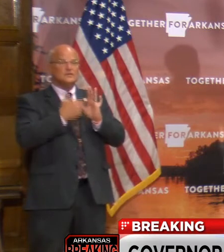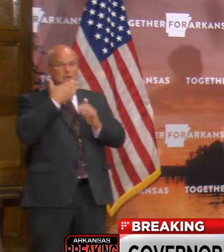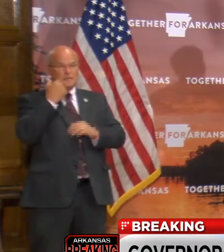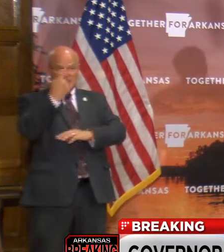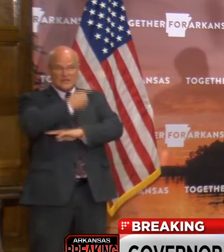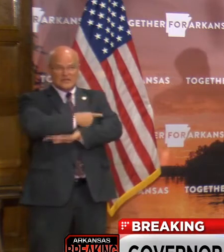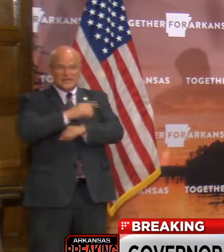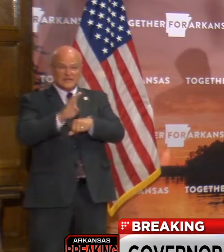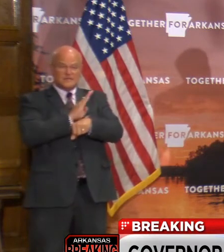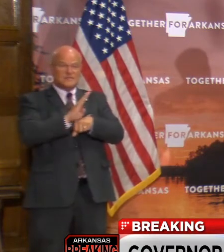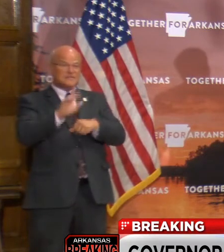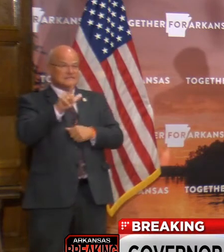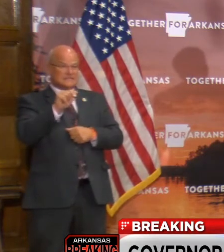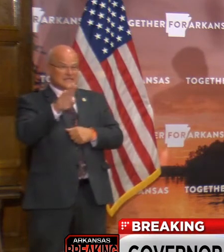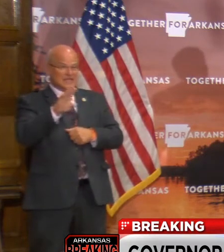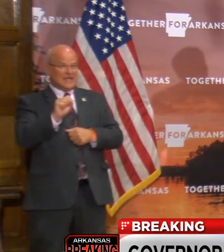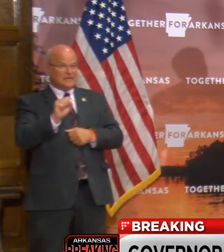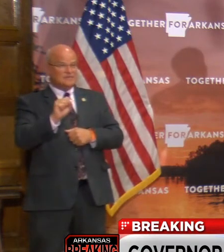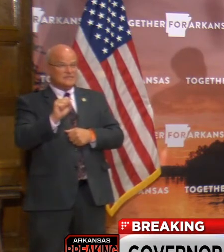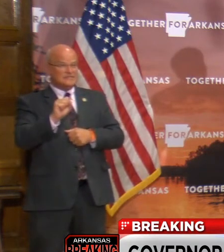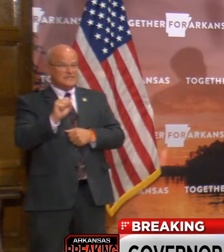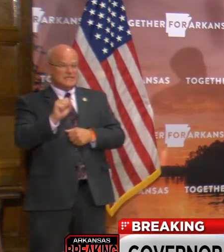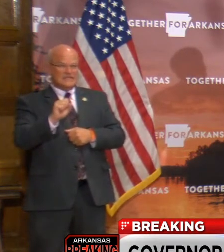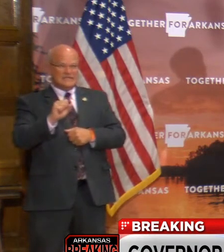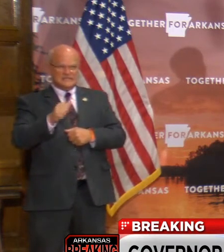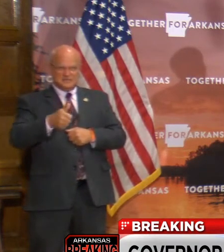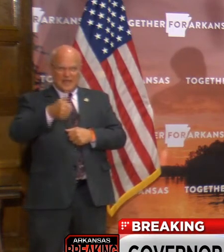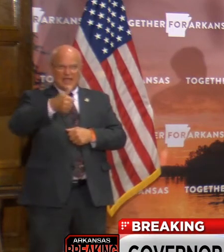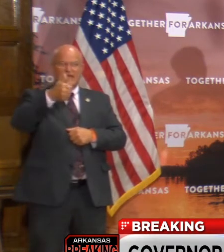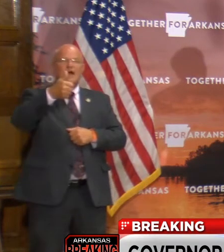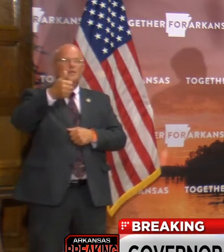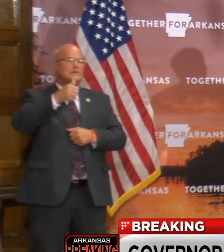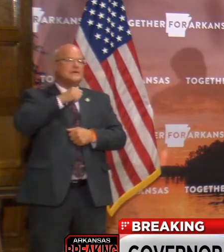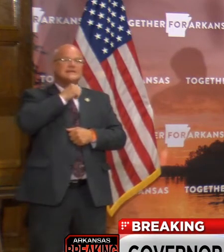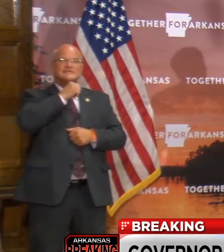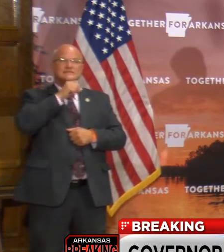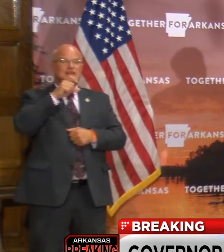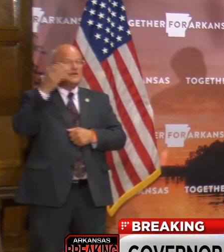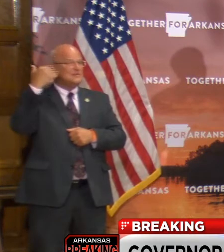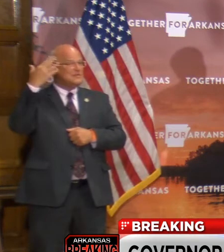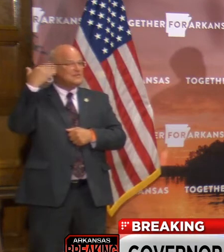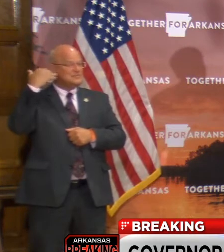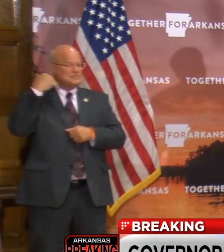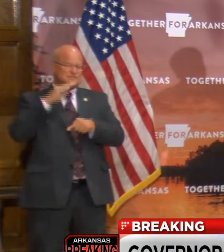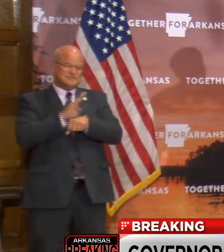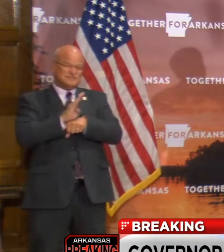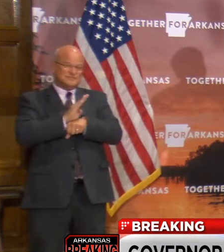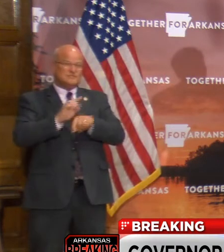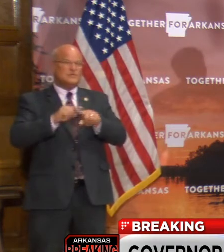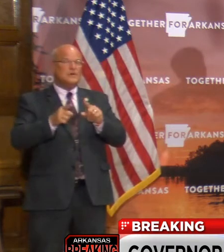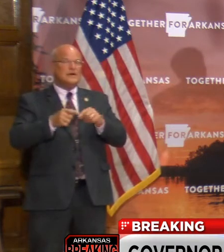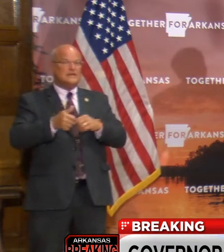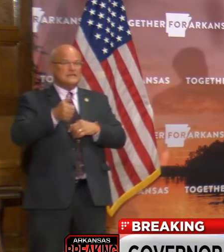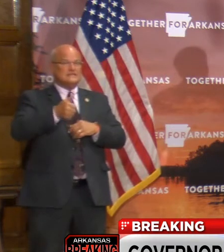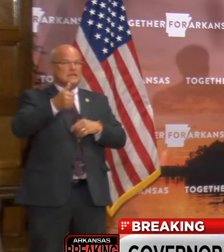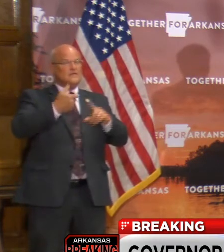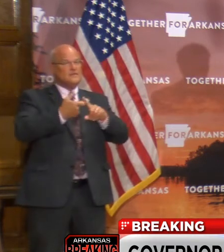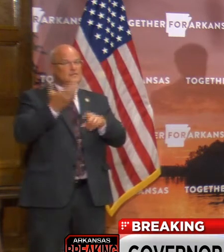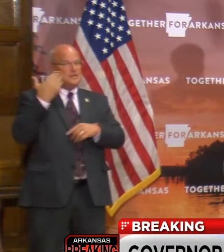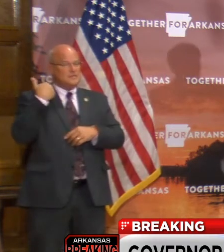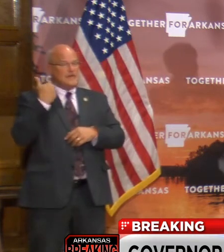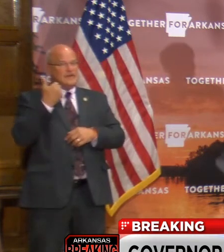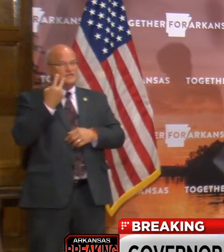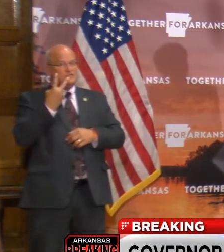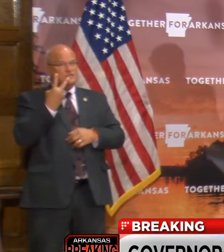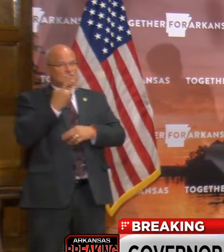our commercial labs. It's back up. It's not where it has been totally, but it is back up certainly from the last